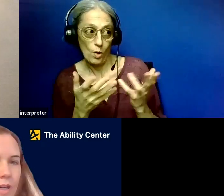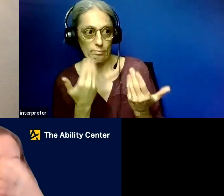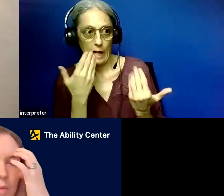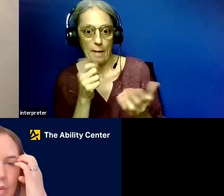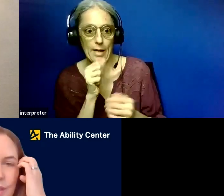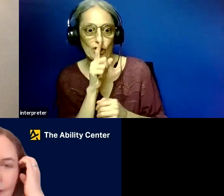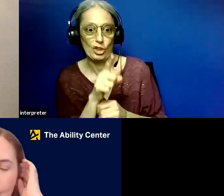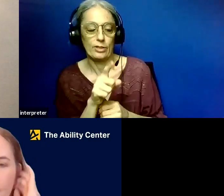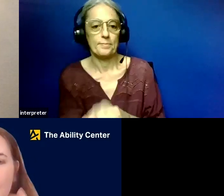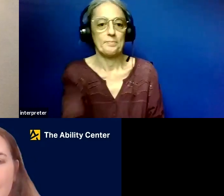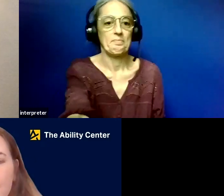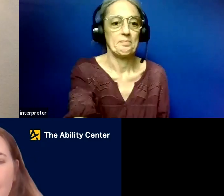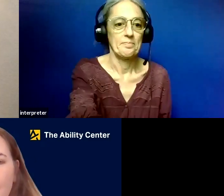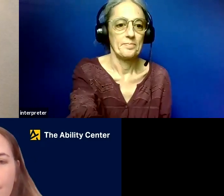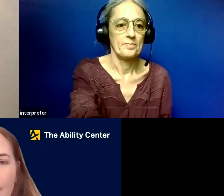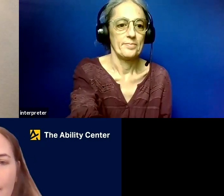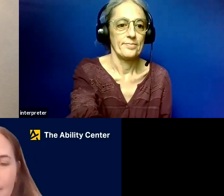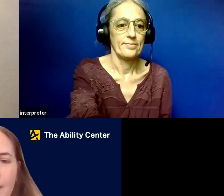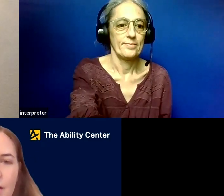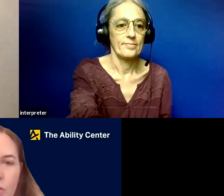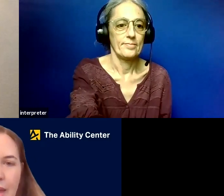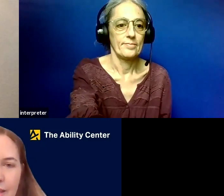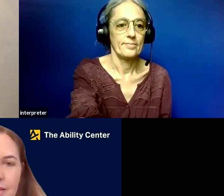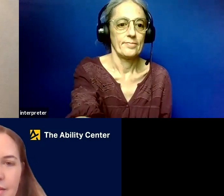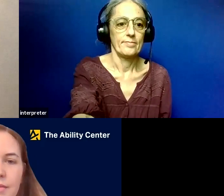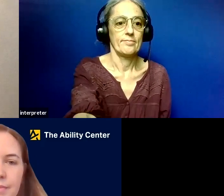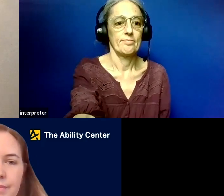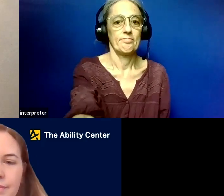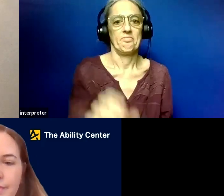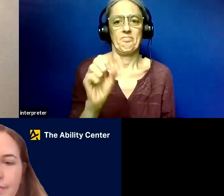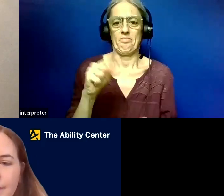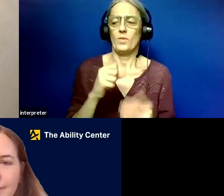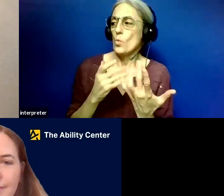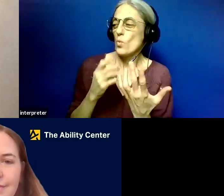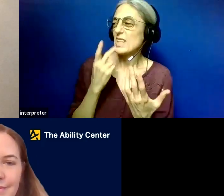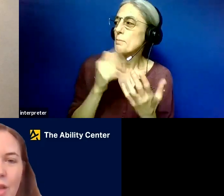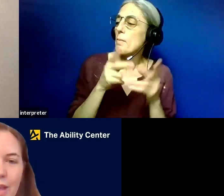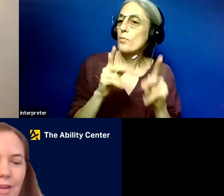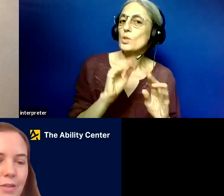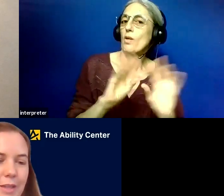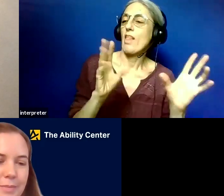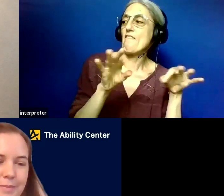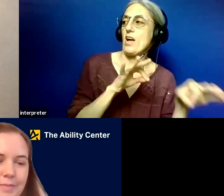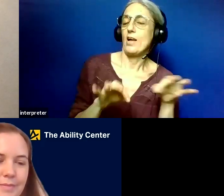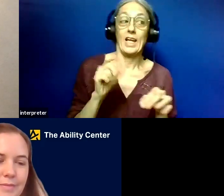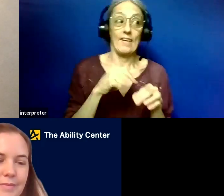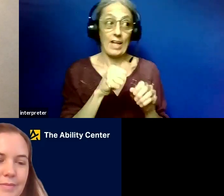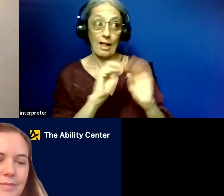to see if the person is able to clarify that. And yeah, if they could clarify that, I'll try to answer it. Okay,